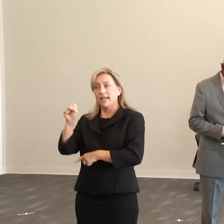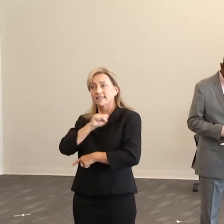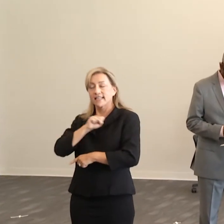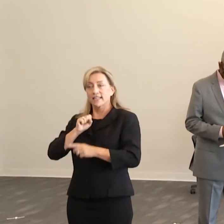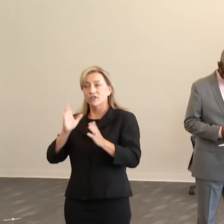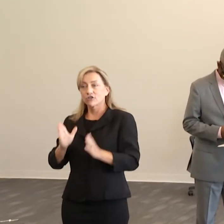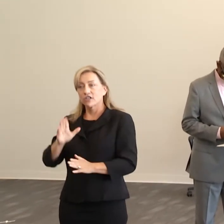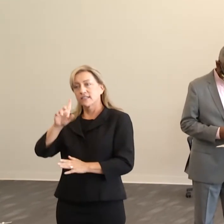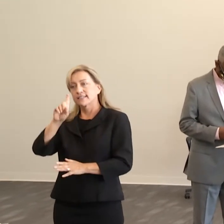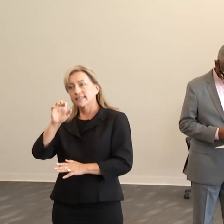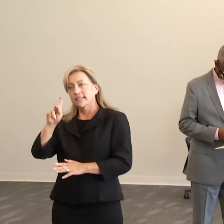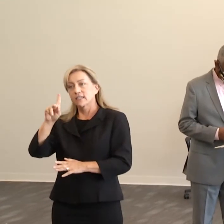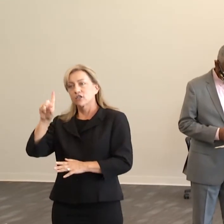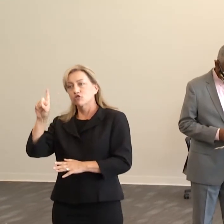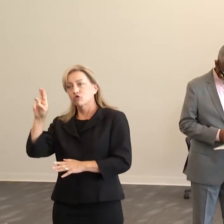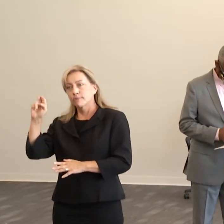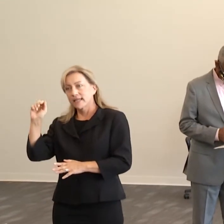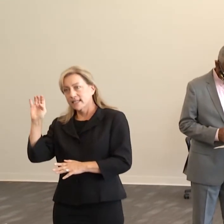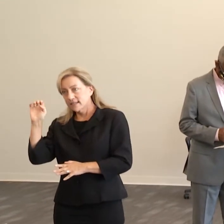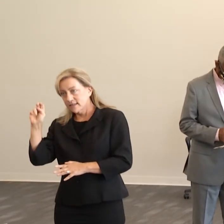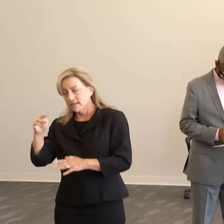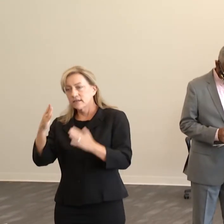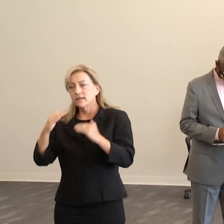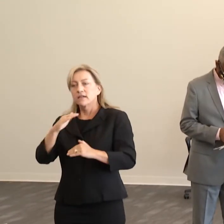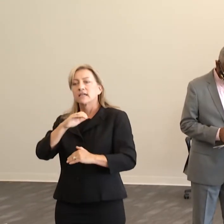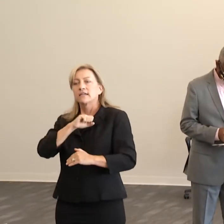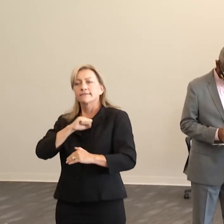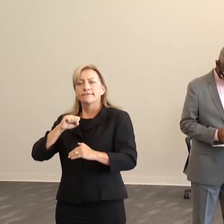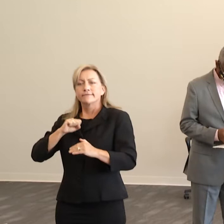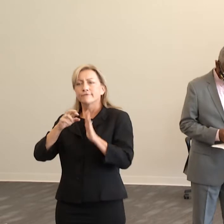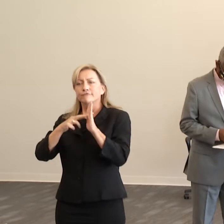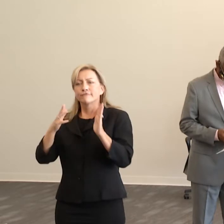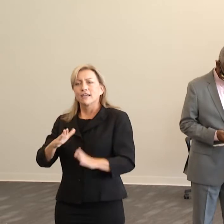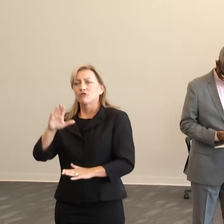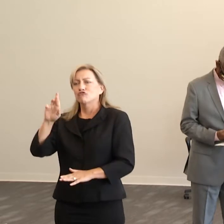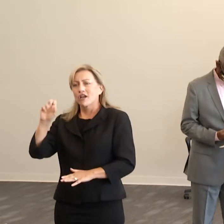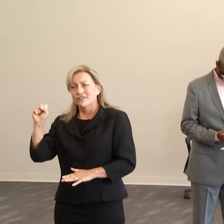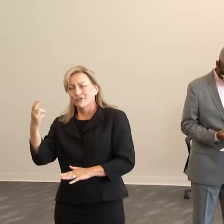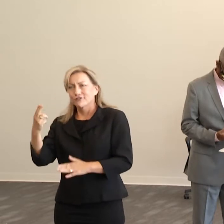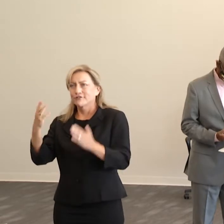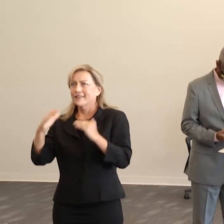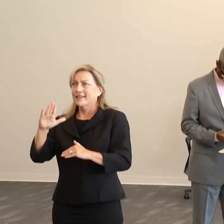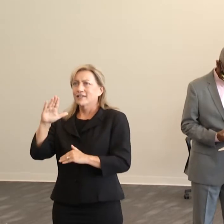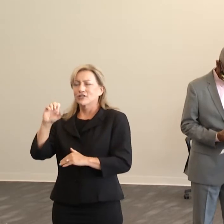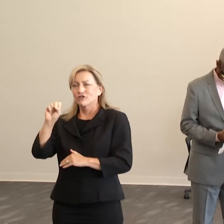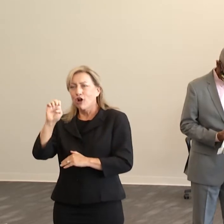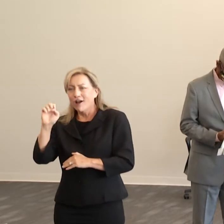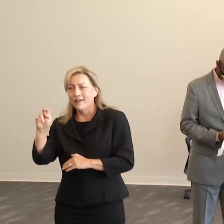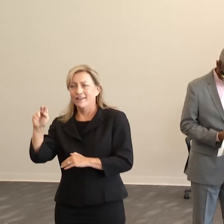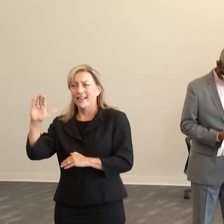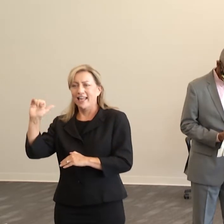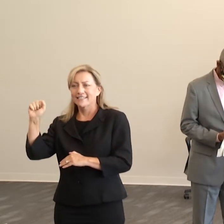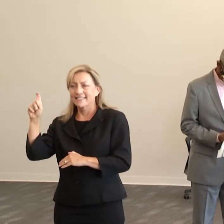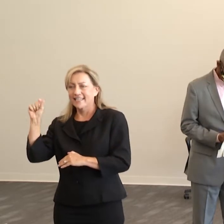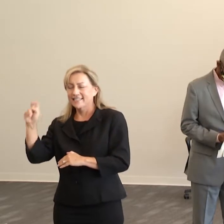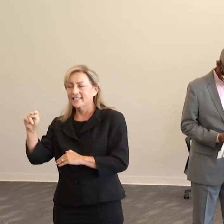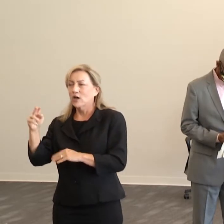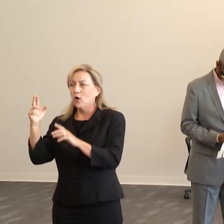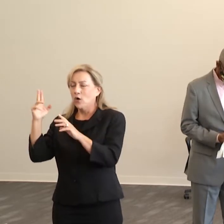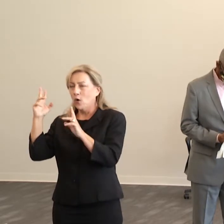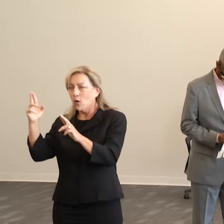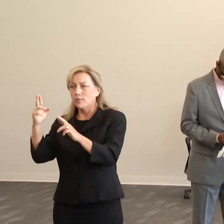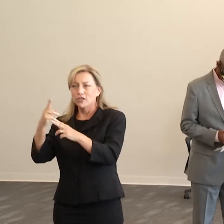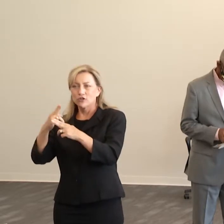U.S. Congressman Bobby Rush, U.S. Congressman Sean Casten. We hope to be joined shortly by Congressman